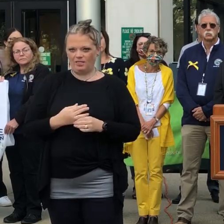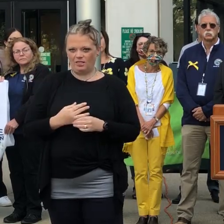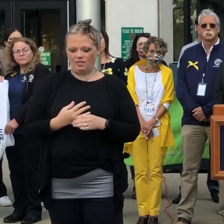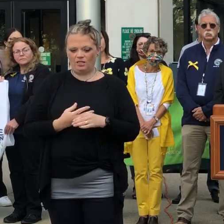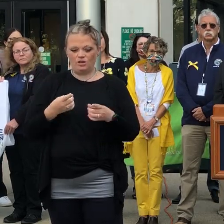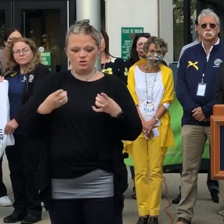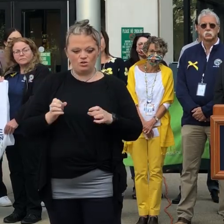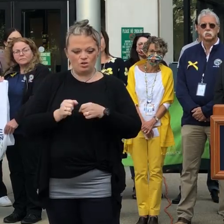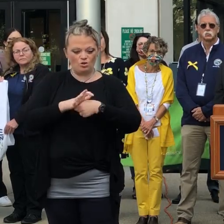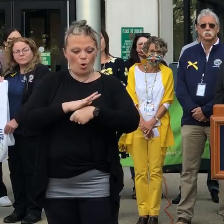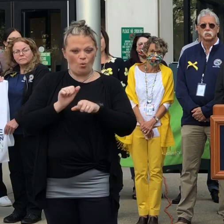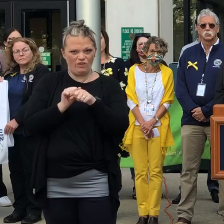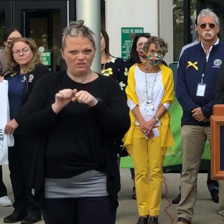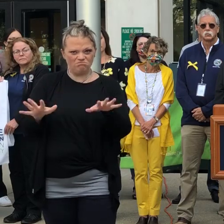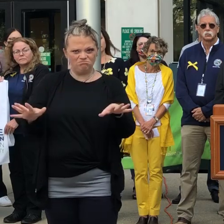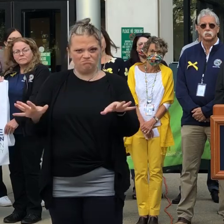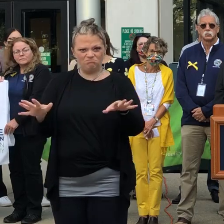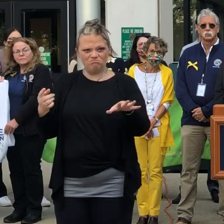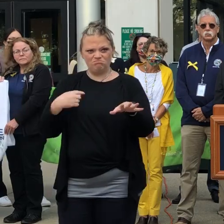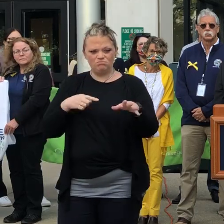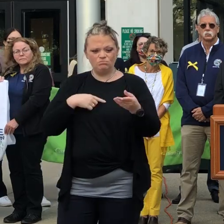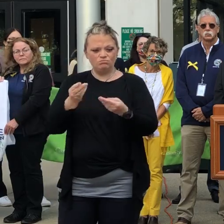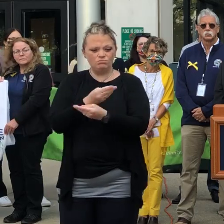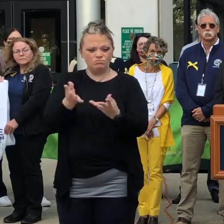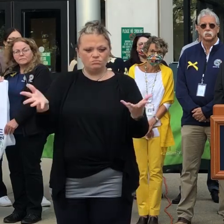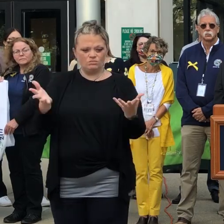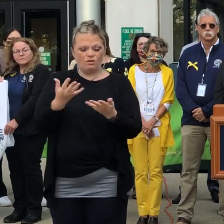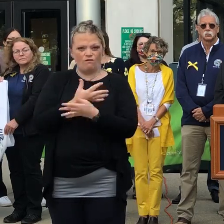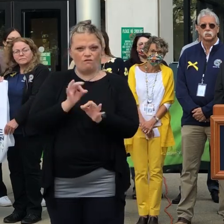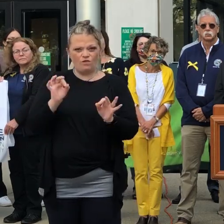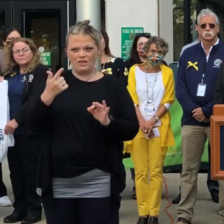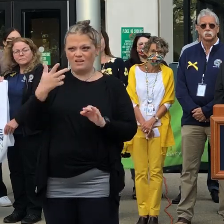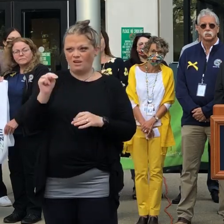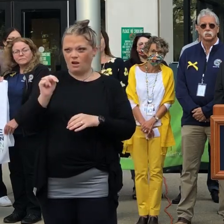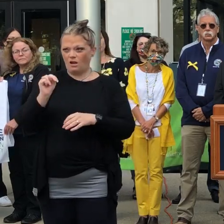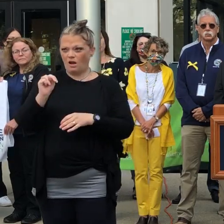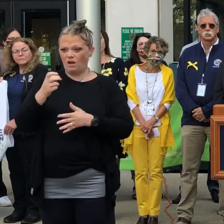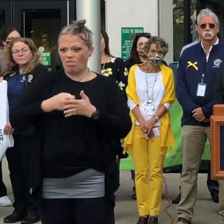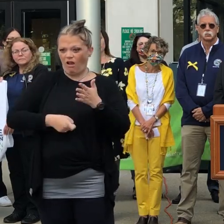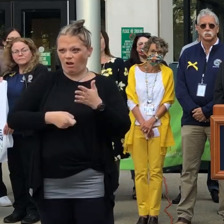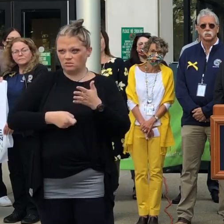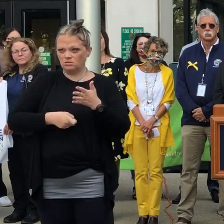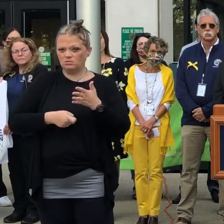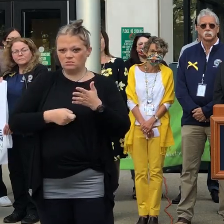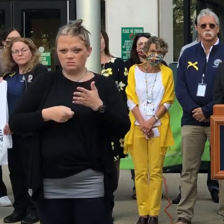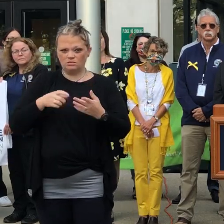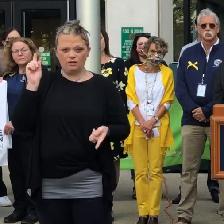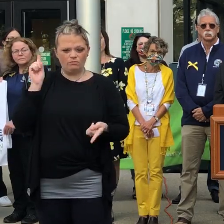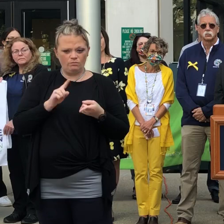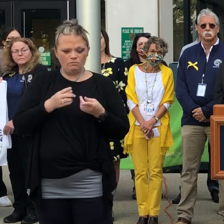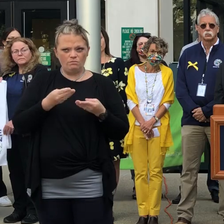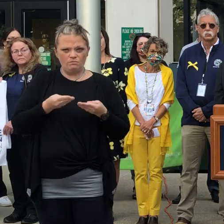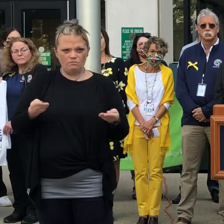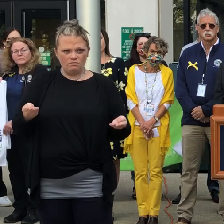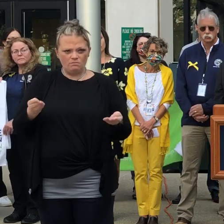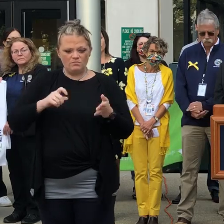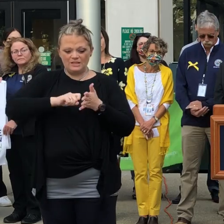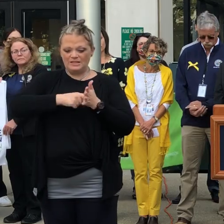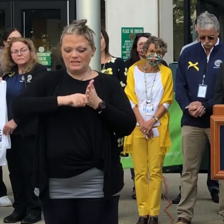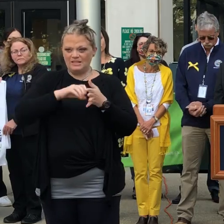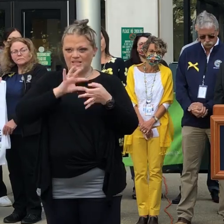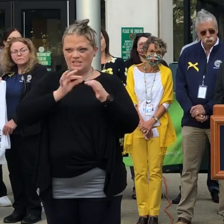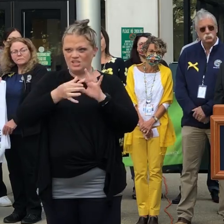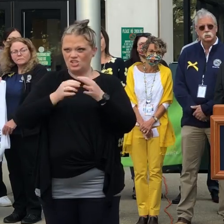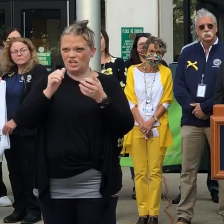during the COVID pandemic, we gave out free gun locks and means reduction materials, keychains with